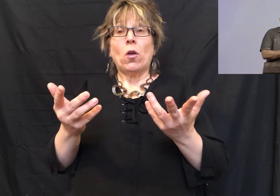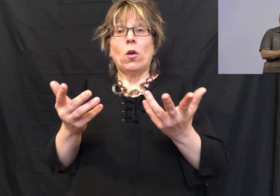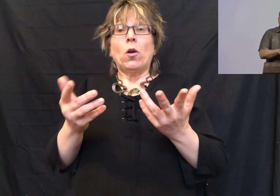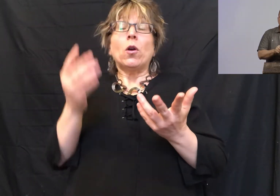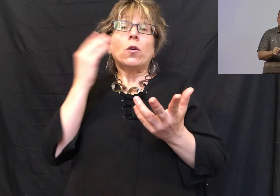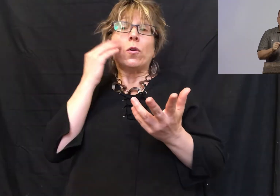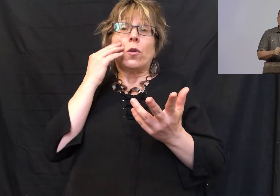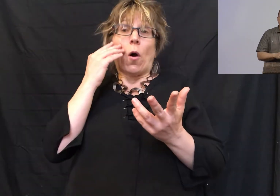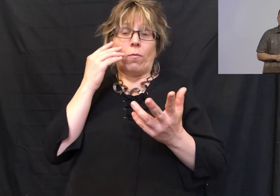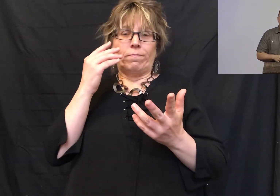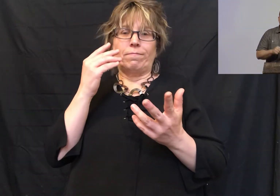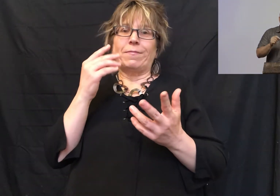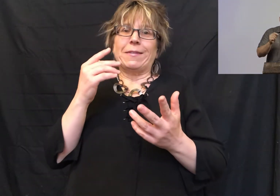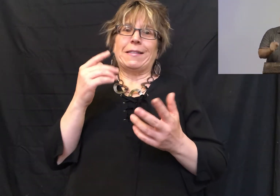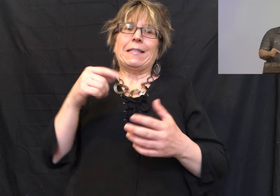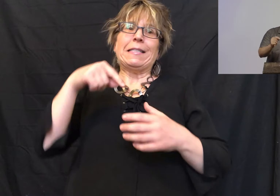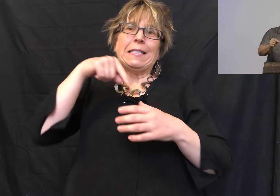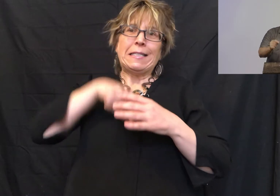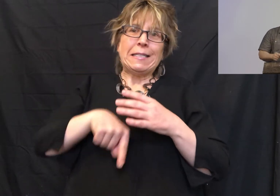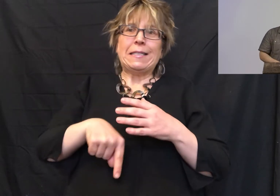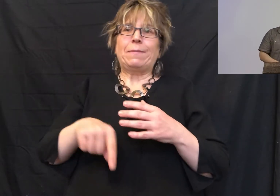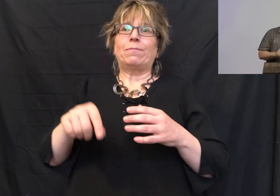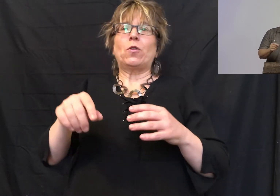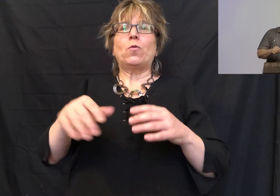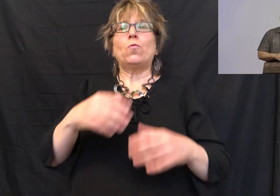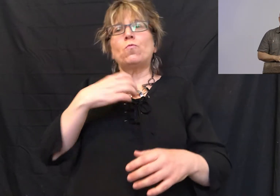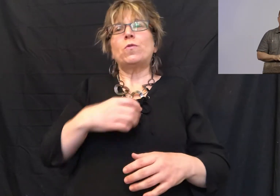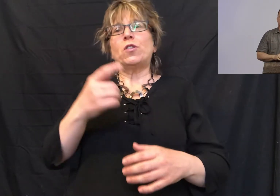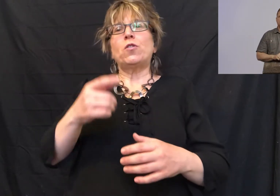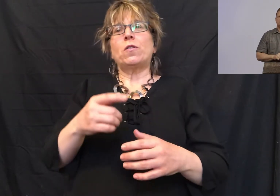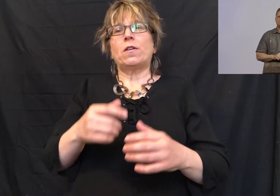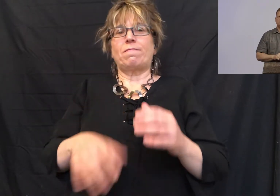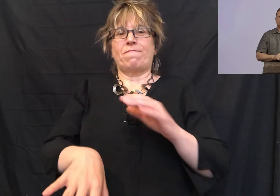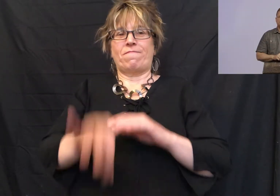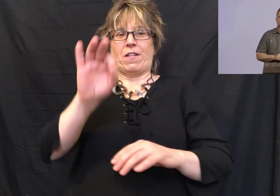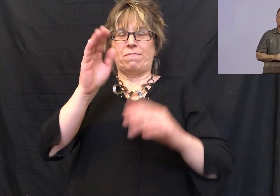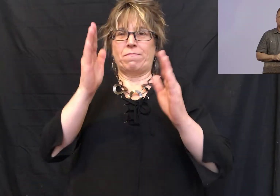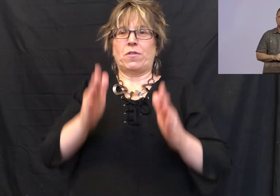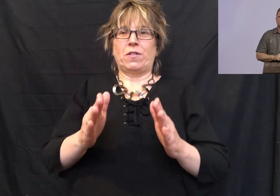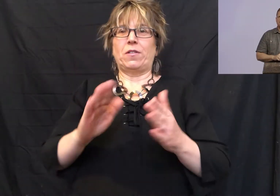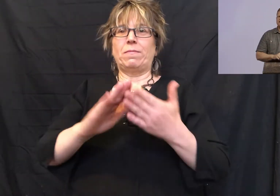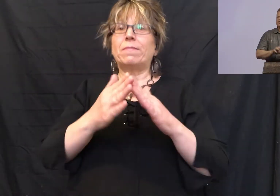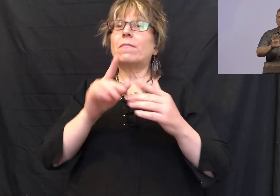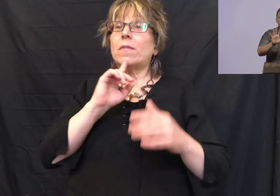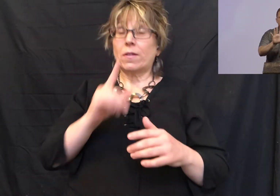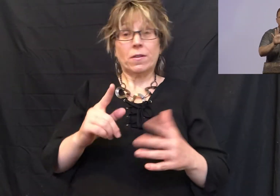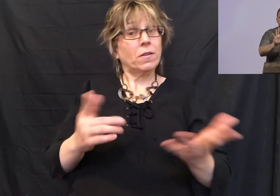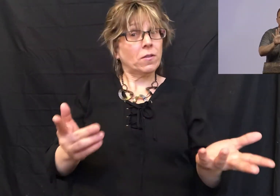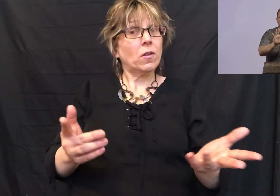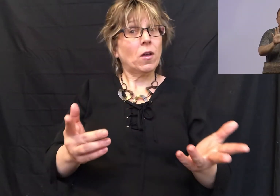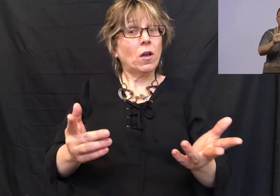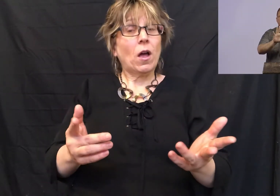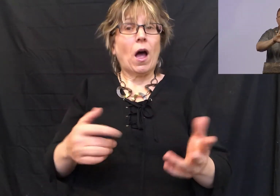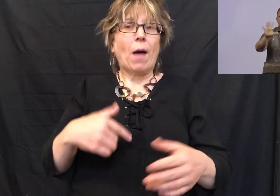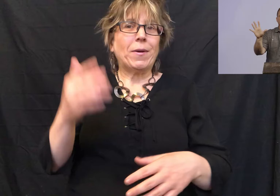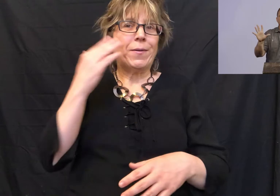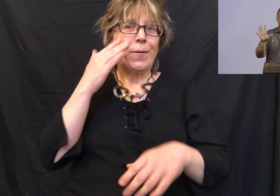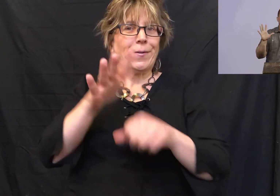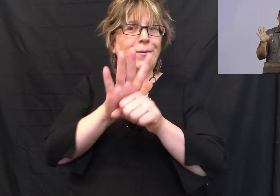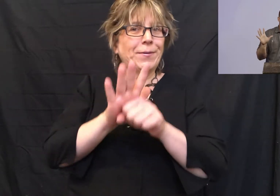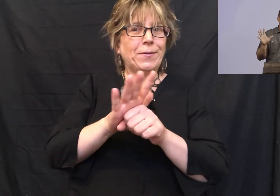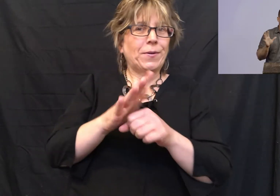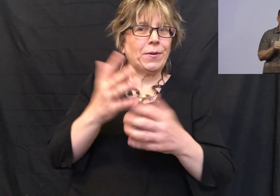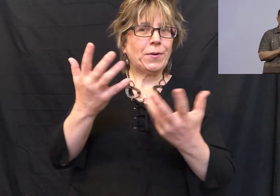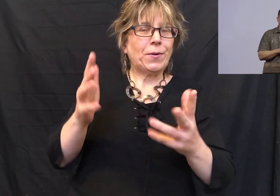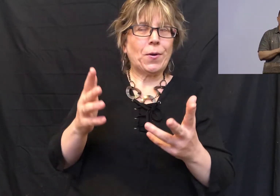in. You know this deep down inside. You wish you could find someone to be real with. I know maybe on the surface you